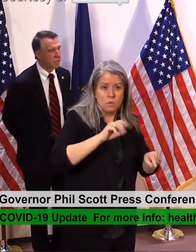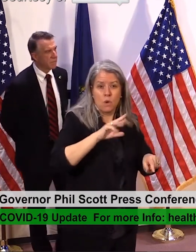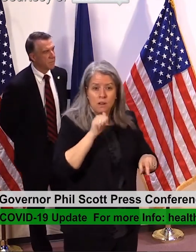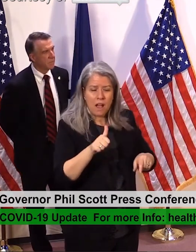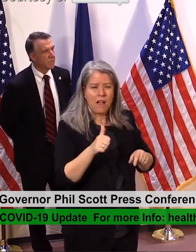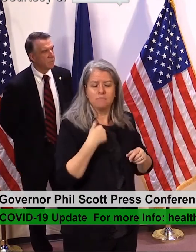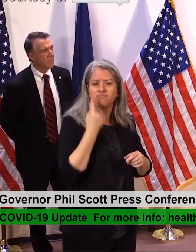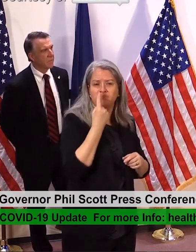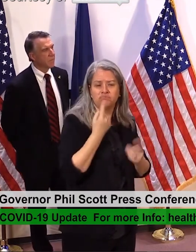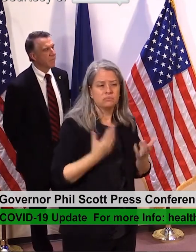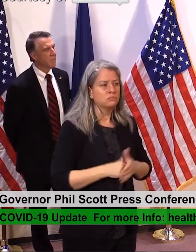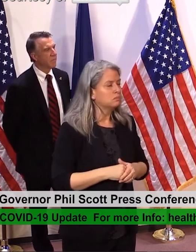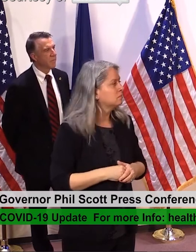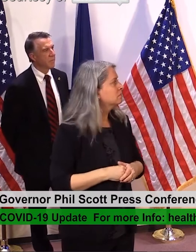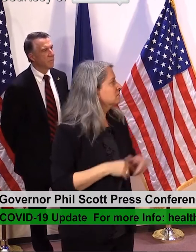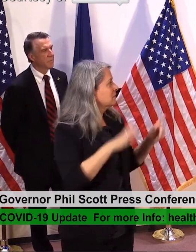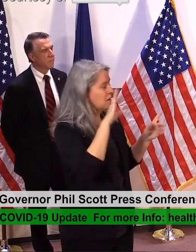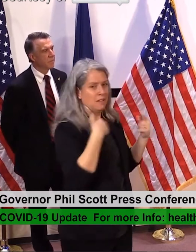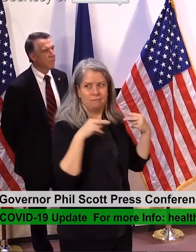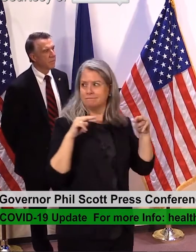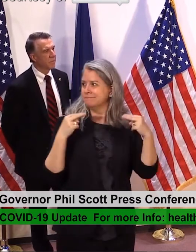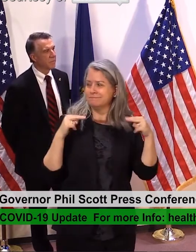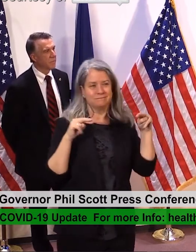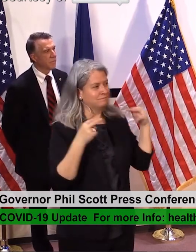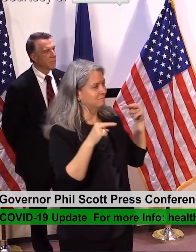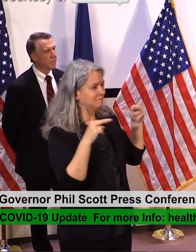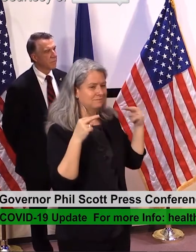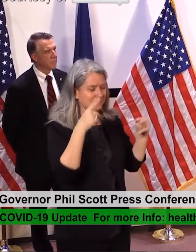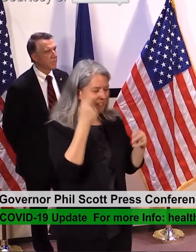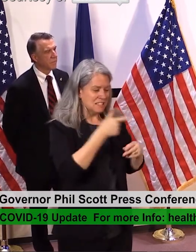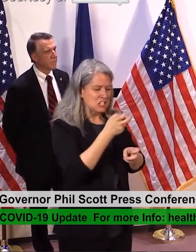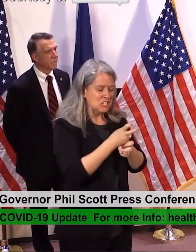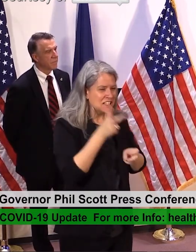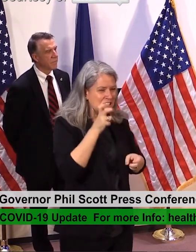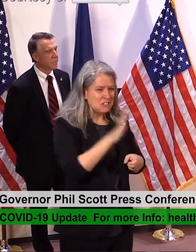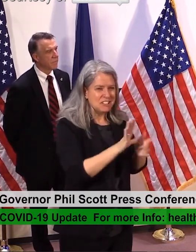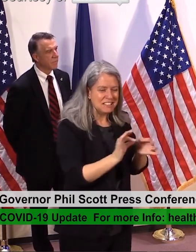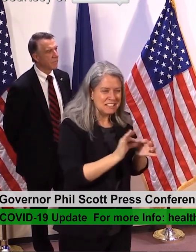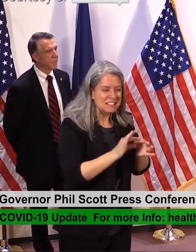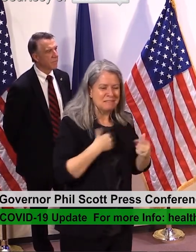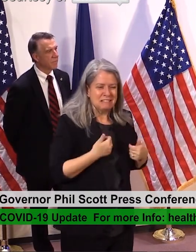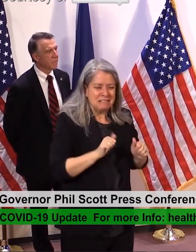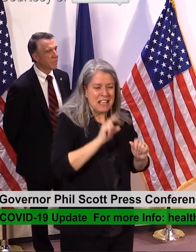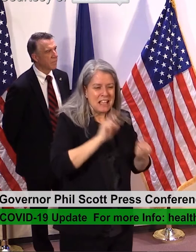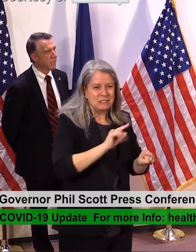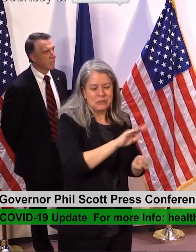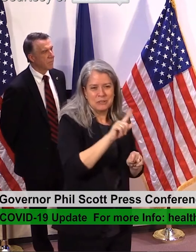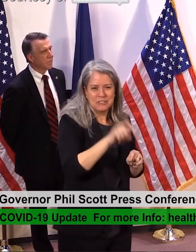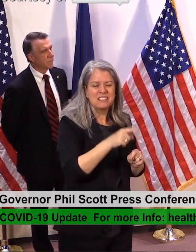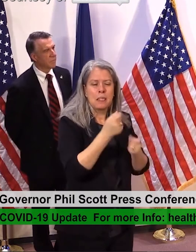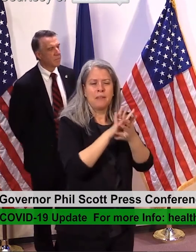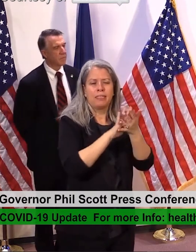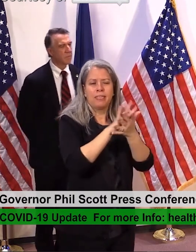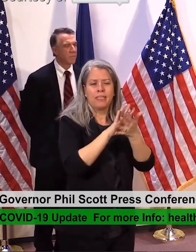So we're all looking at each other because various words came through well and various didn't. So let me try to reinterpret your